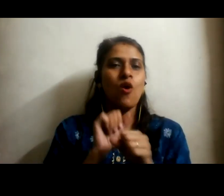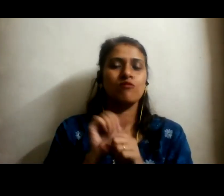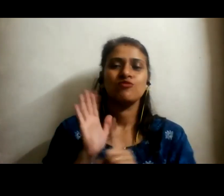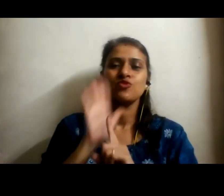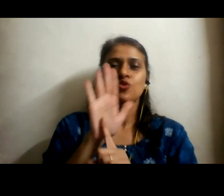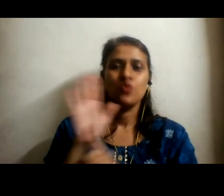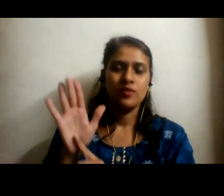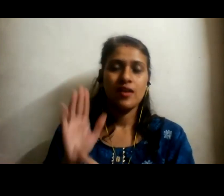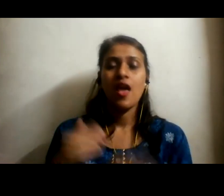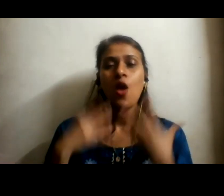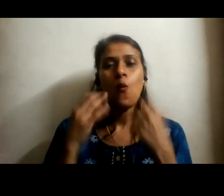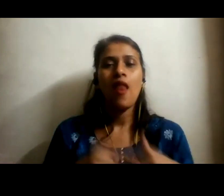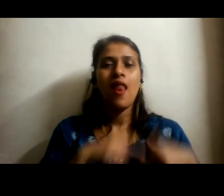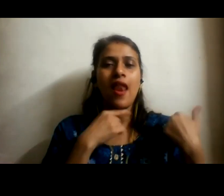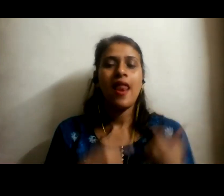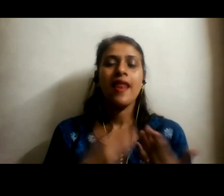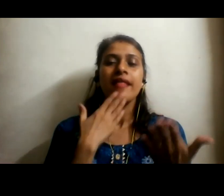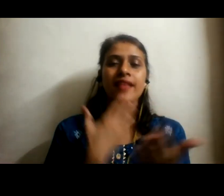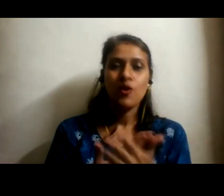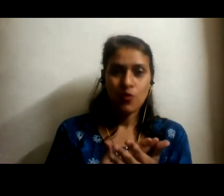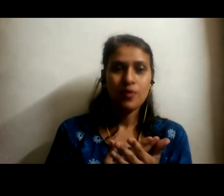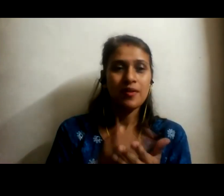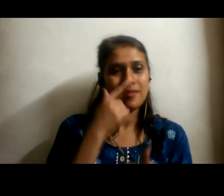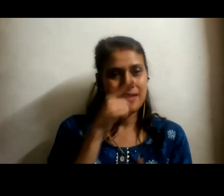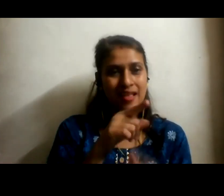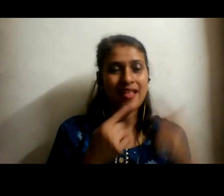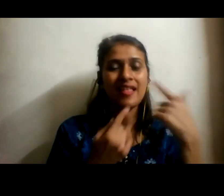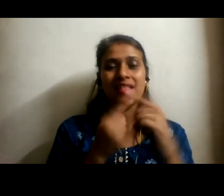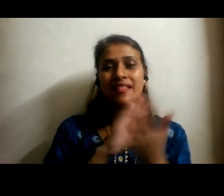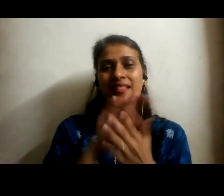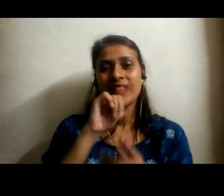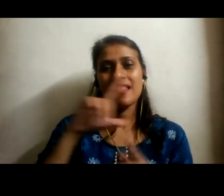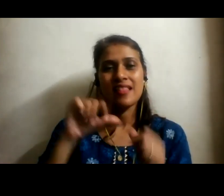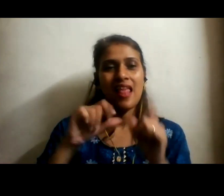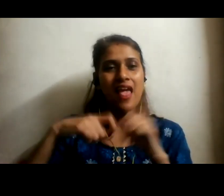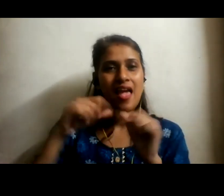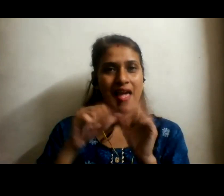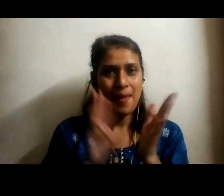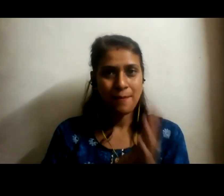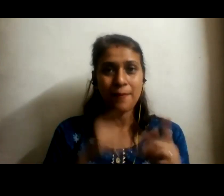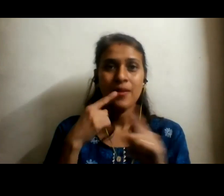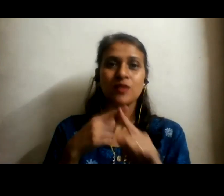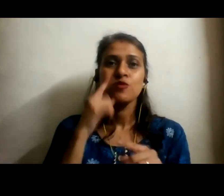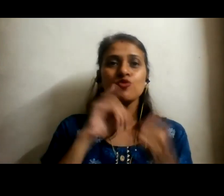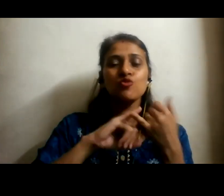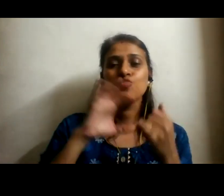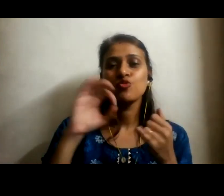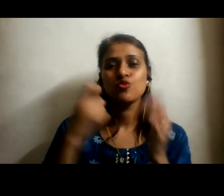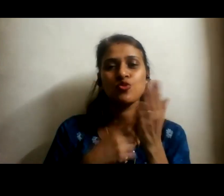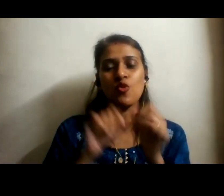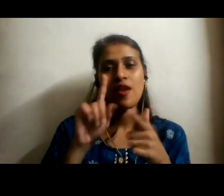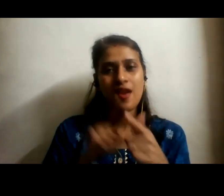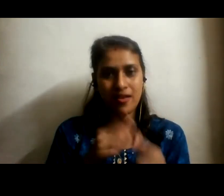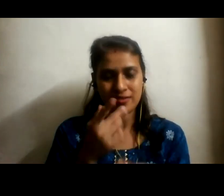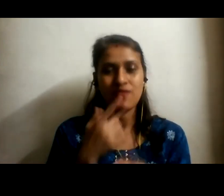like to express a heartfelt gratitude to Ms. Silakam Rajendran and Mr. Suraj P.A. for educating us with the matter with such grace